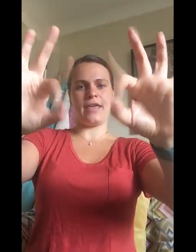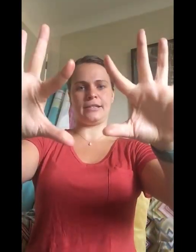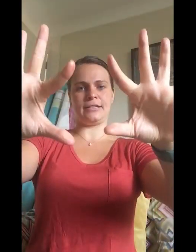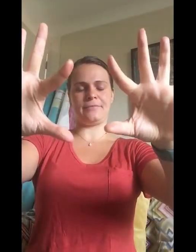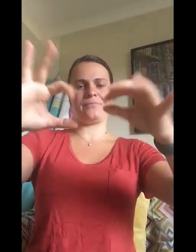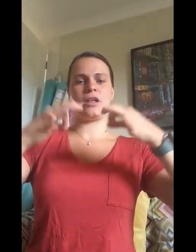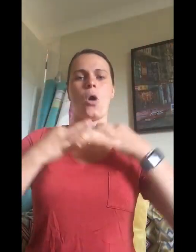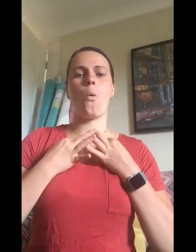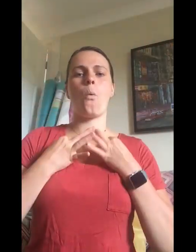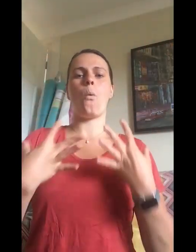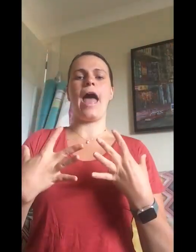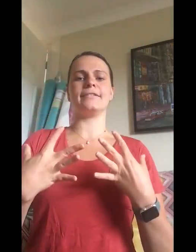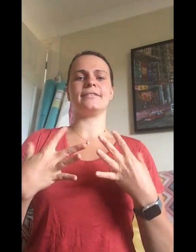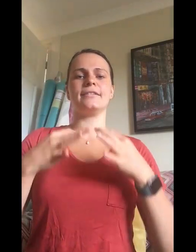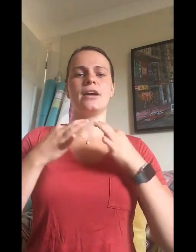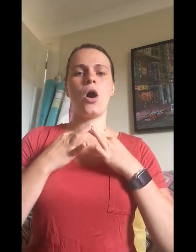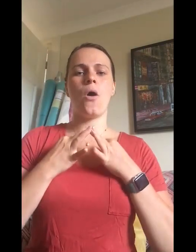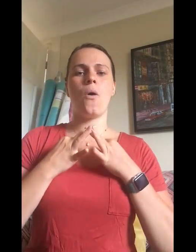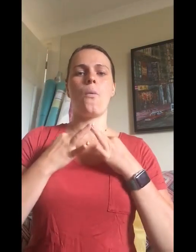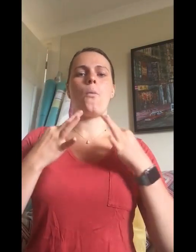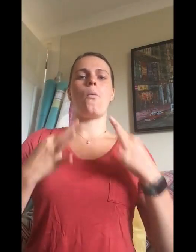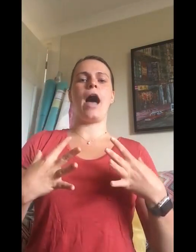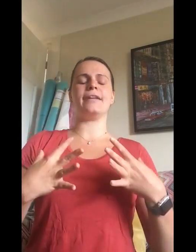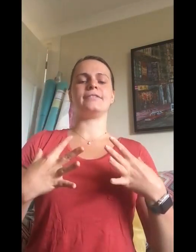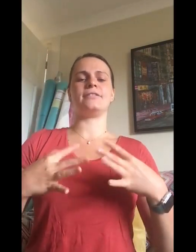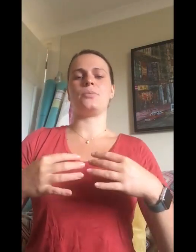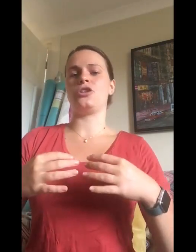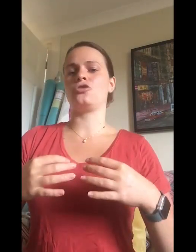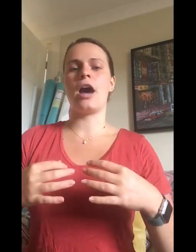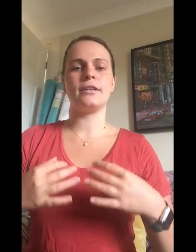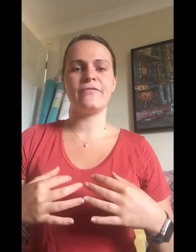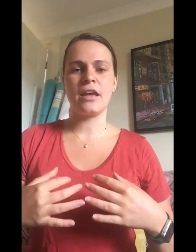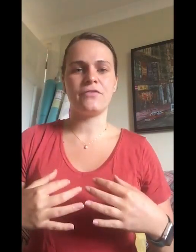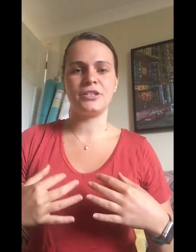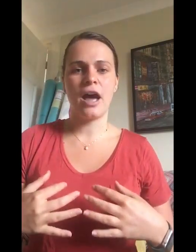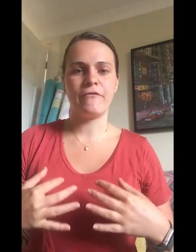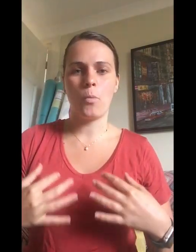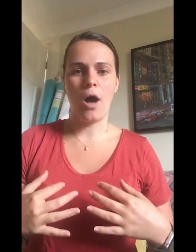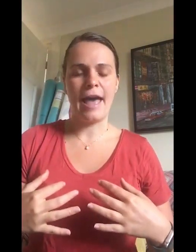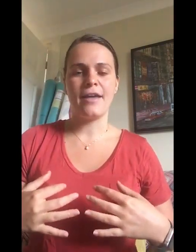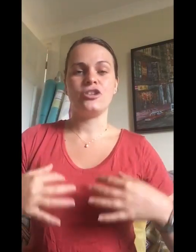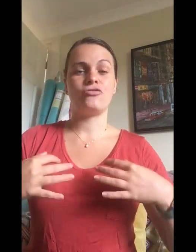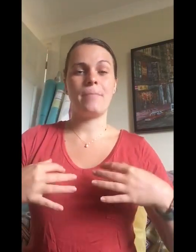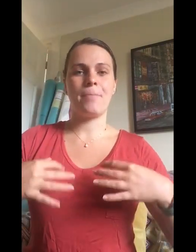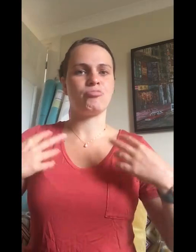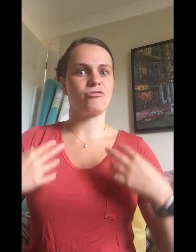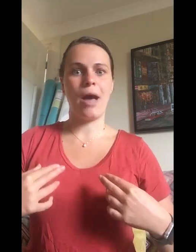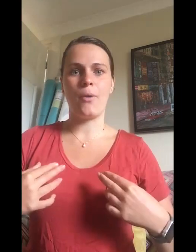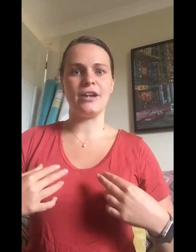this. White. White. So when you're trying to think of the sign for white, just remember bright white